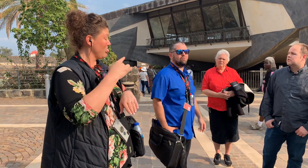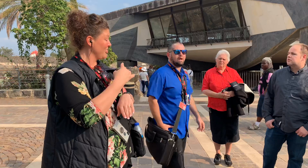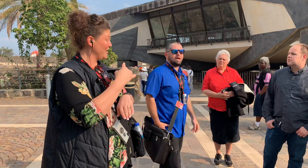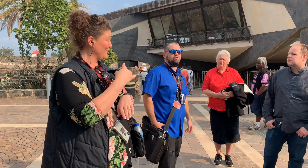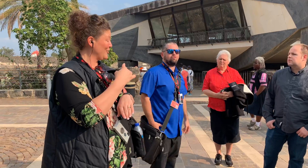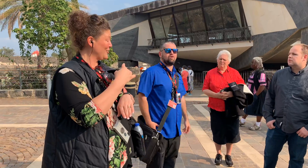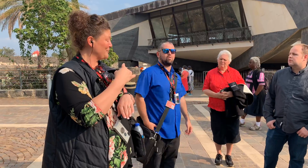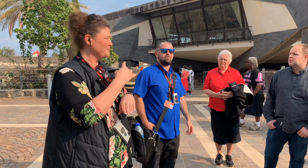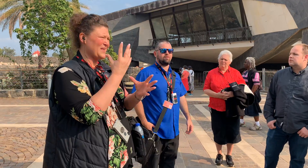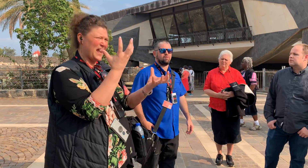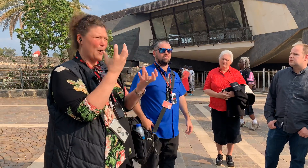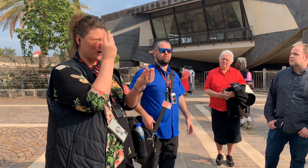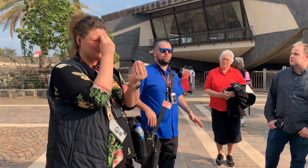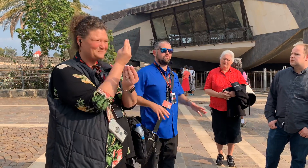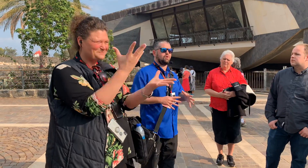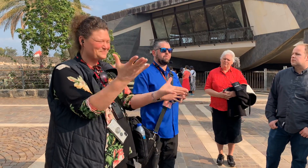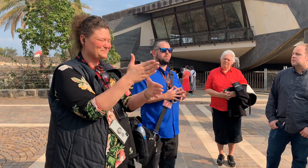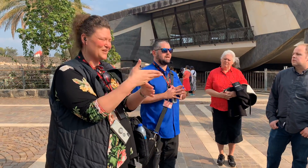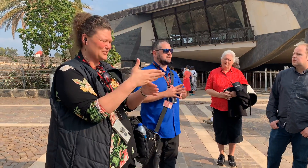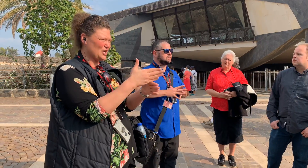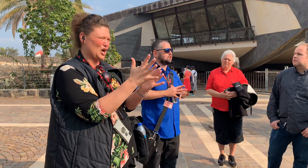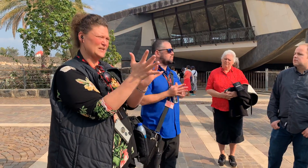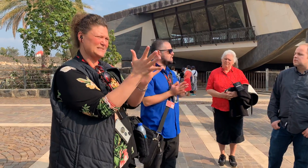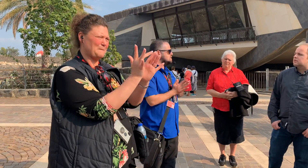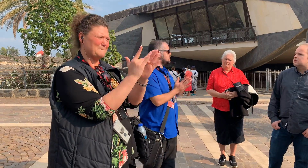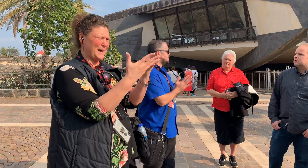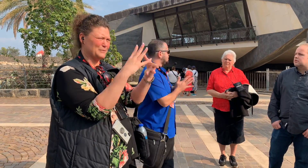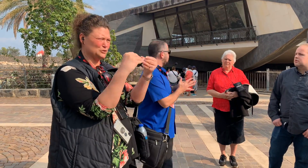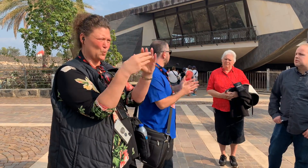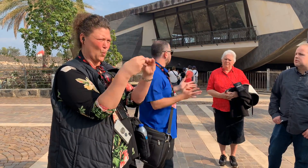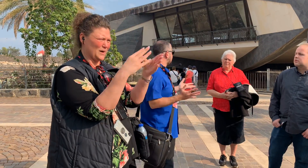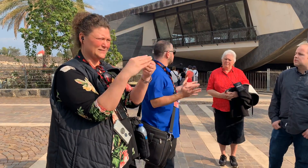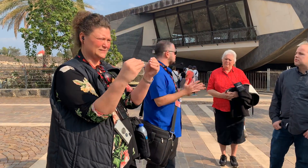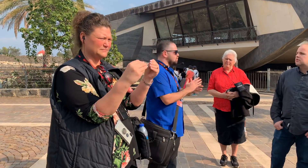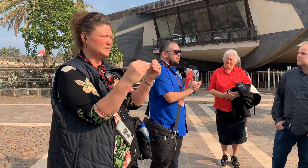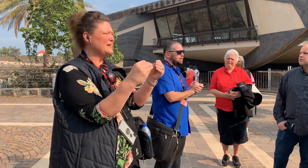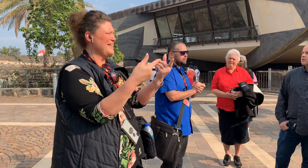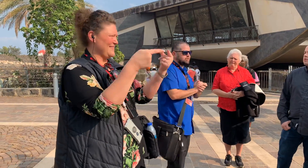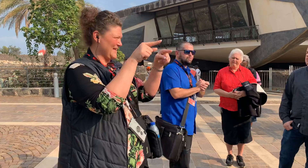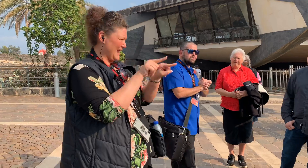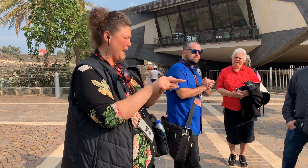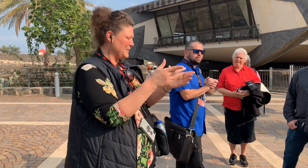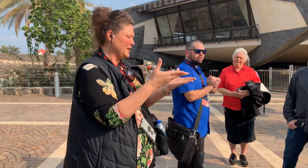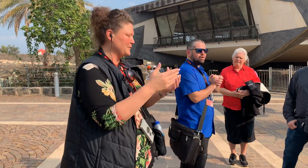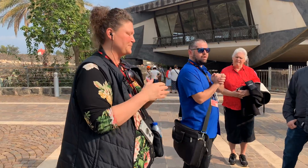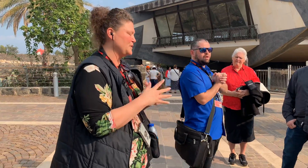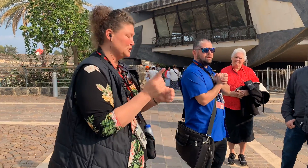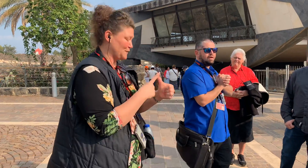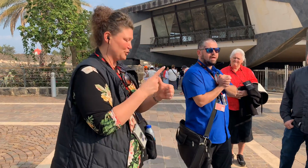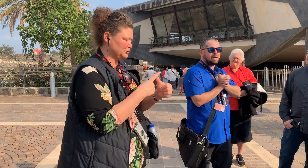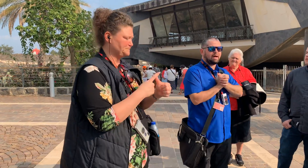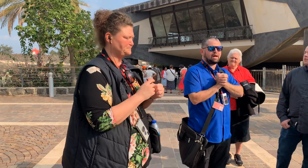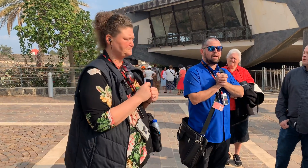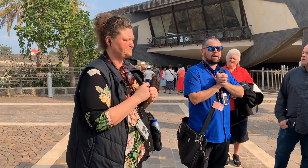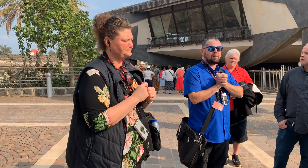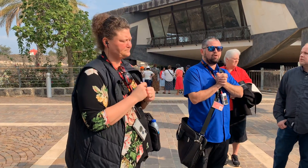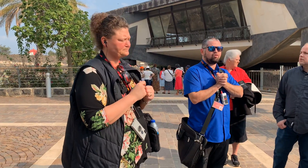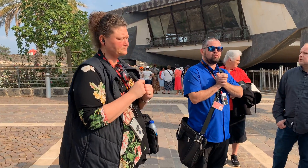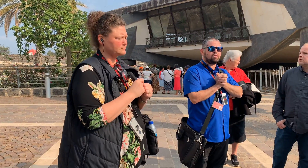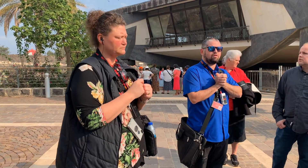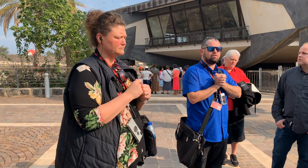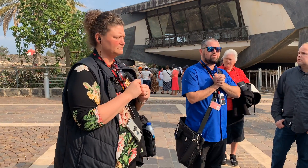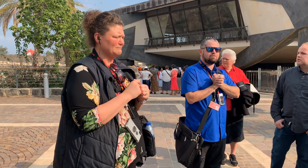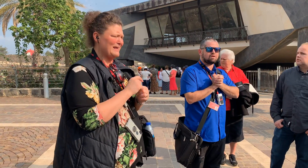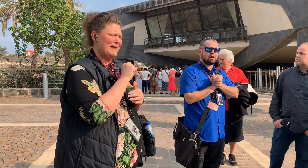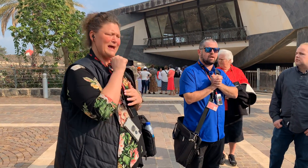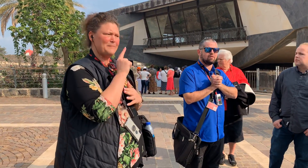like to share with you a few biblical stories that took place over here. So first of all, I'm not